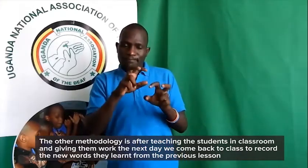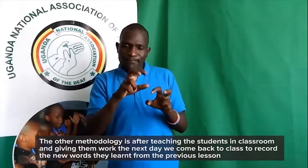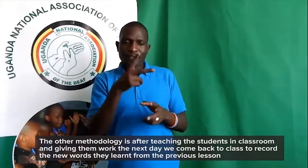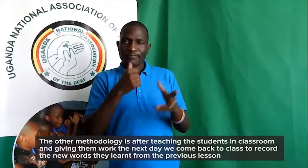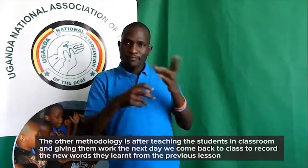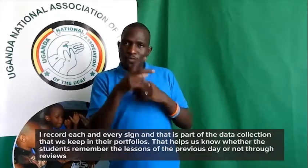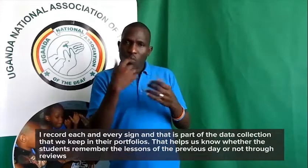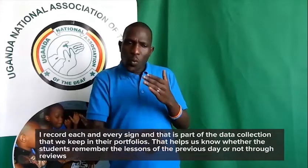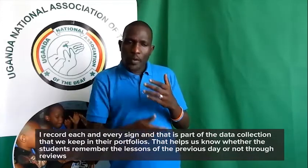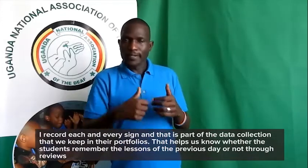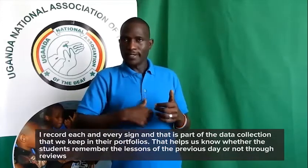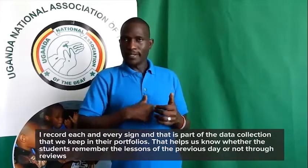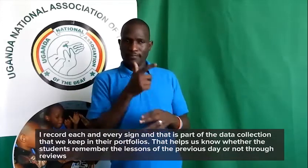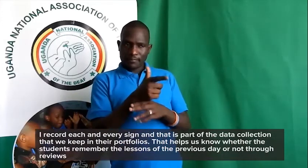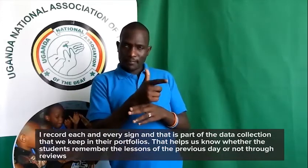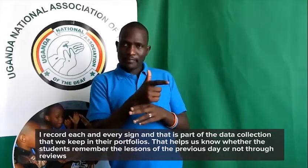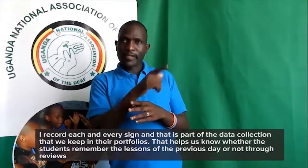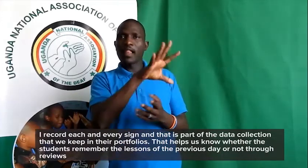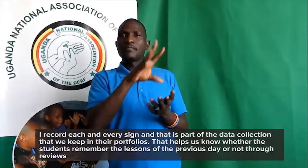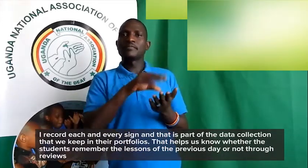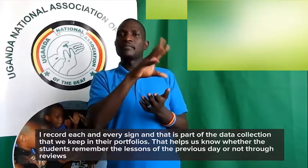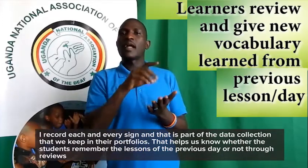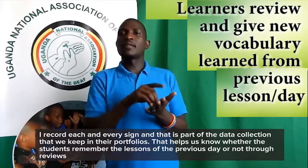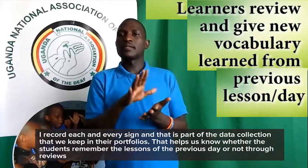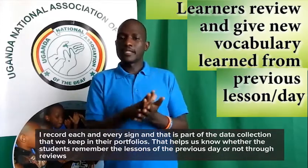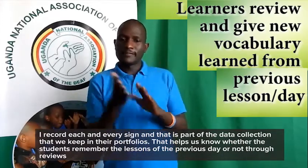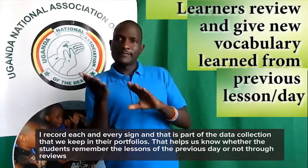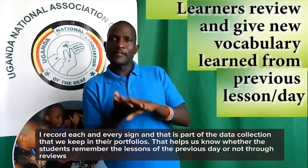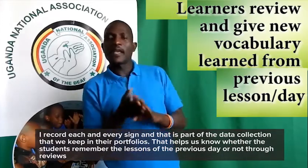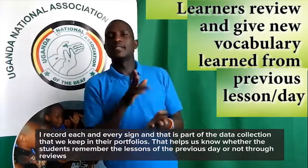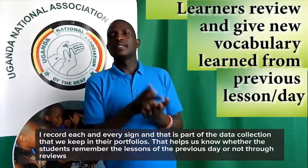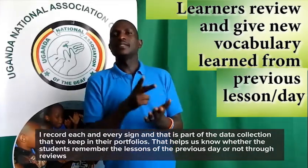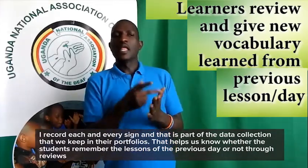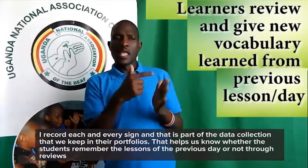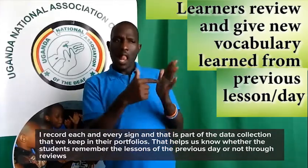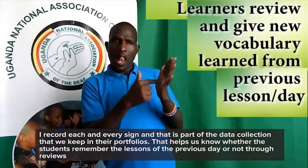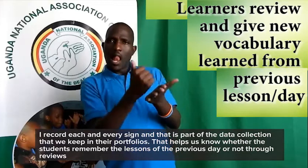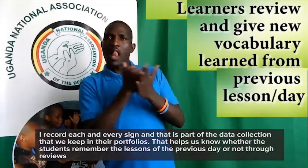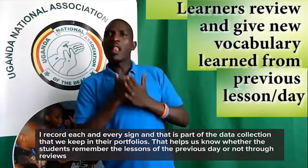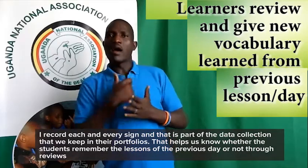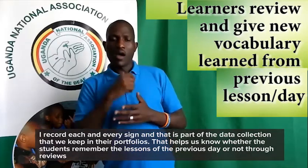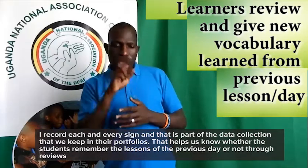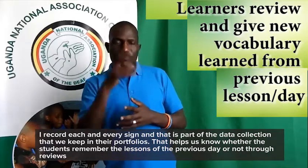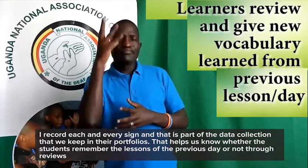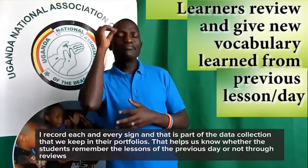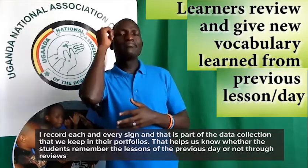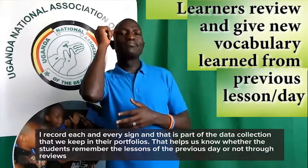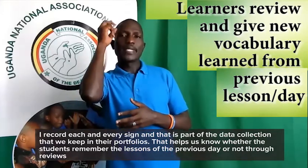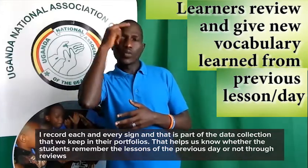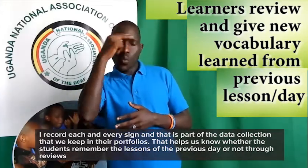lesson. So I record each and every sign, and that is part of the data collection